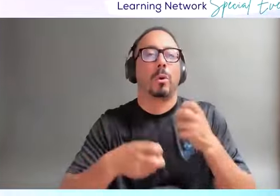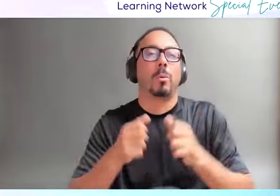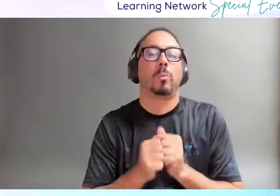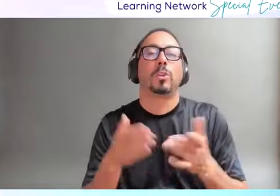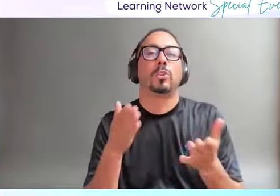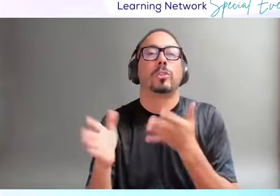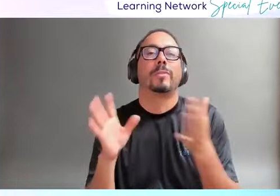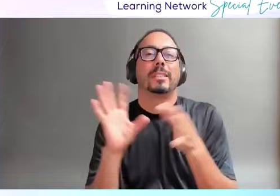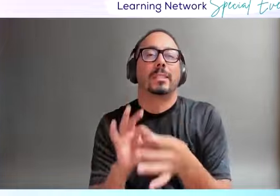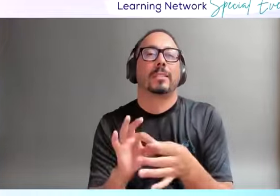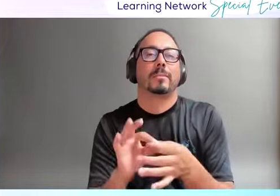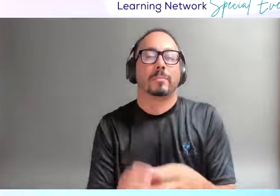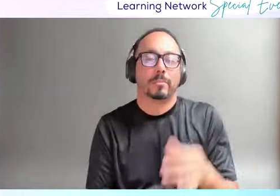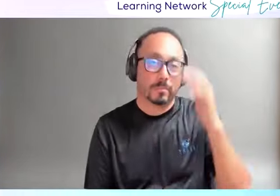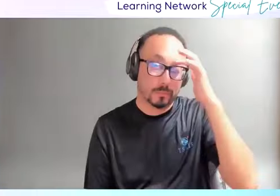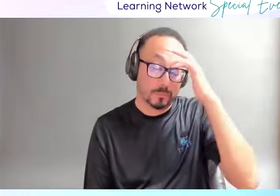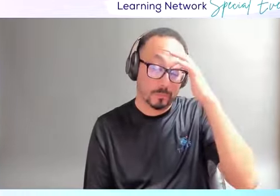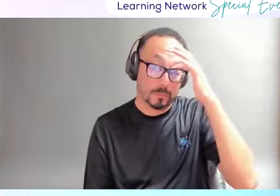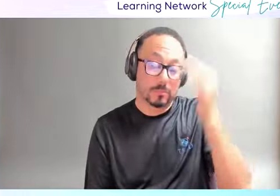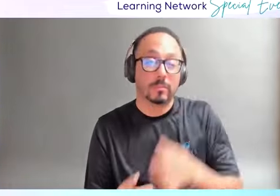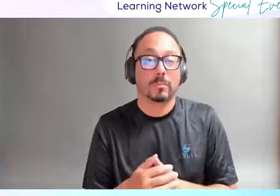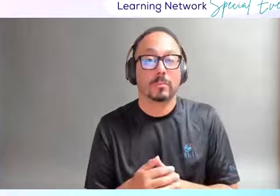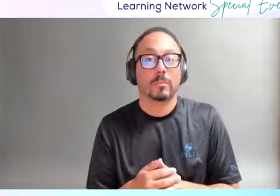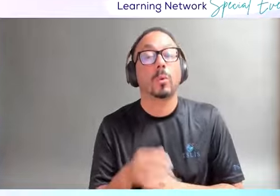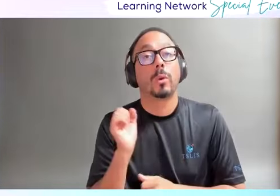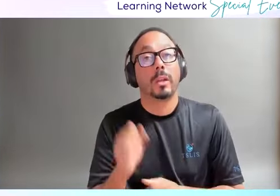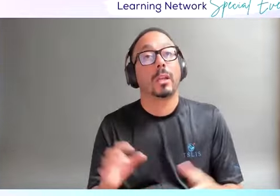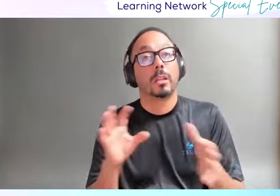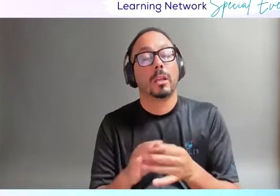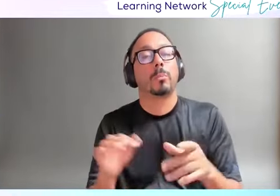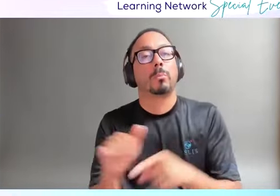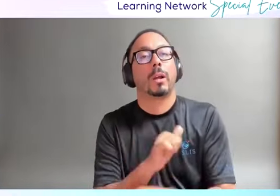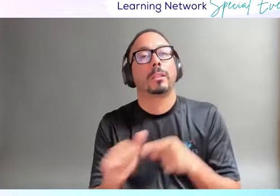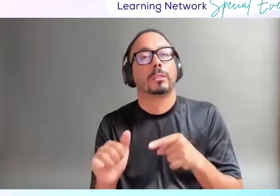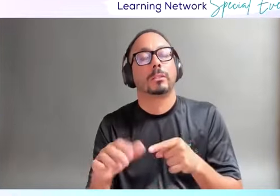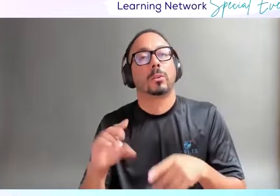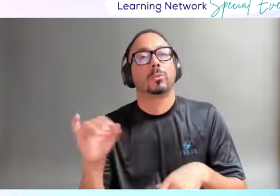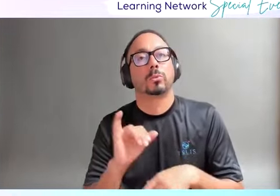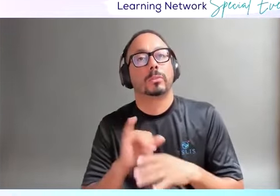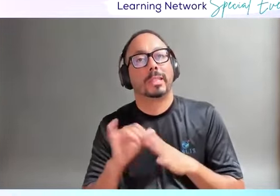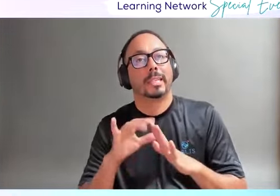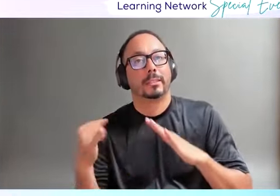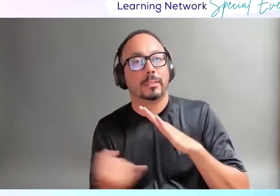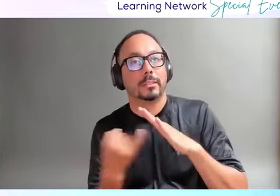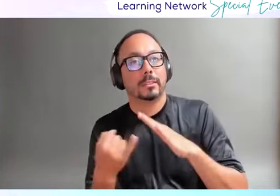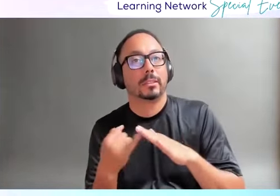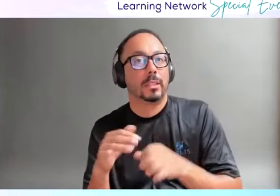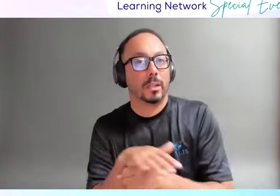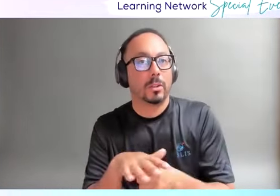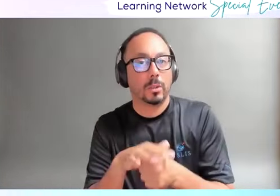As I've mentioned, we can link practices in both the siloed areas that we currently still work in, but this